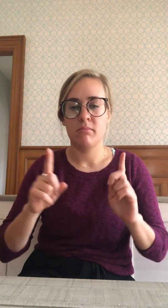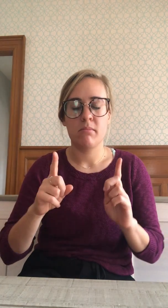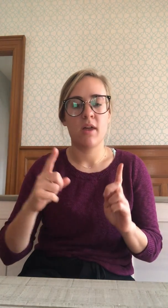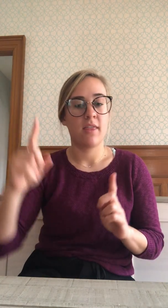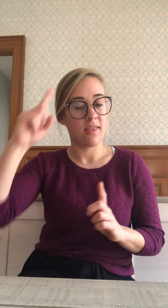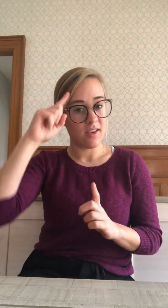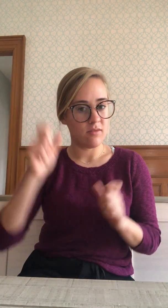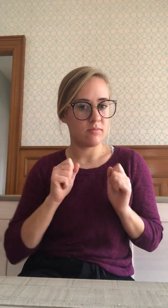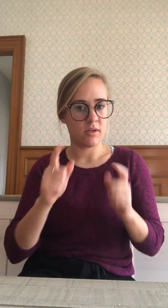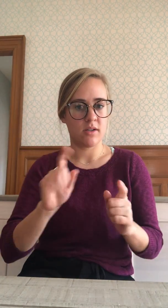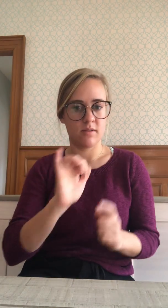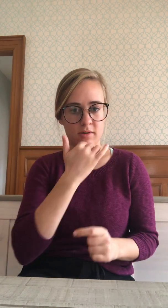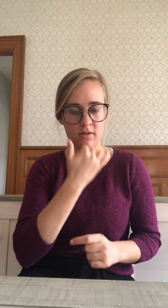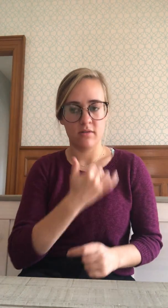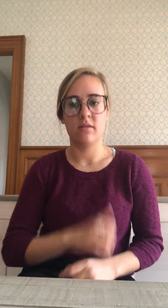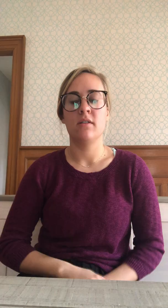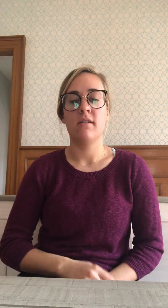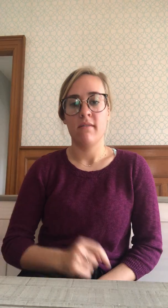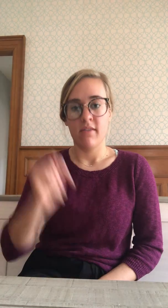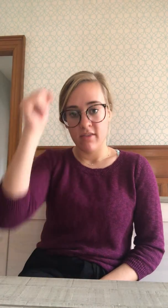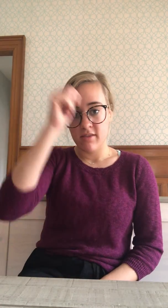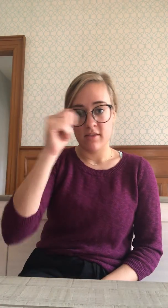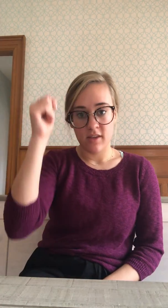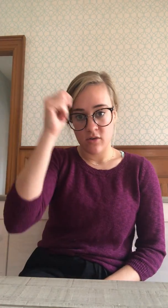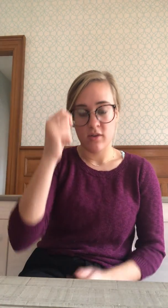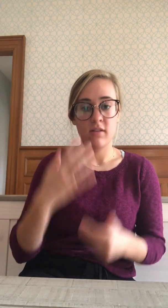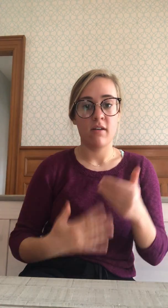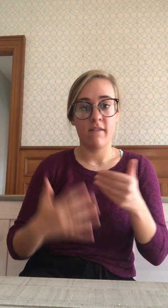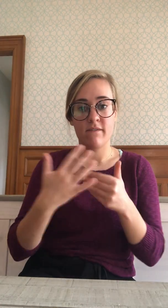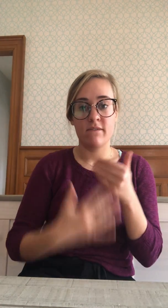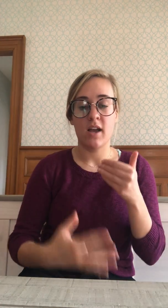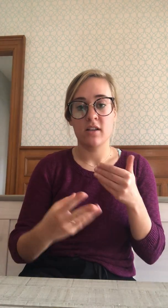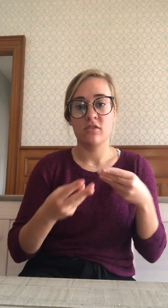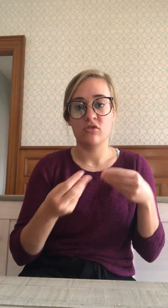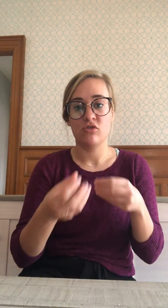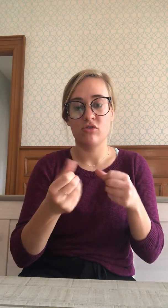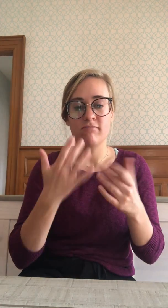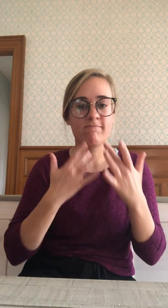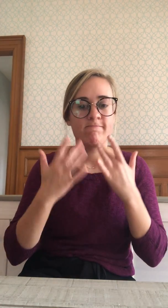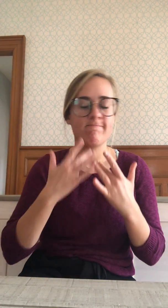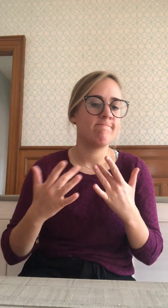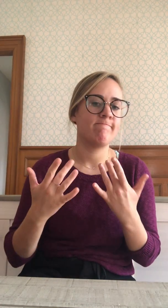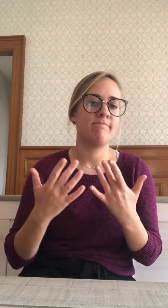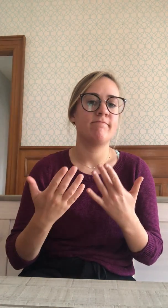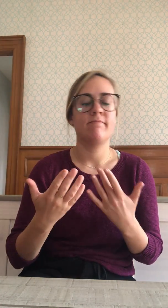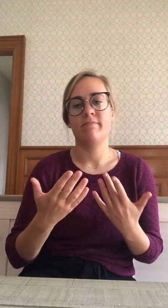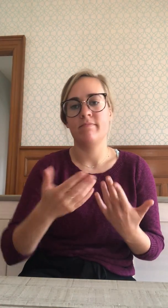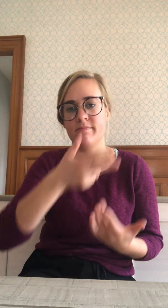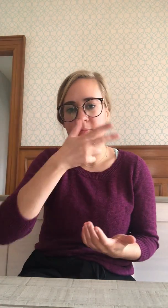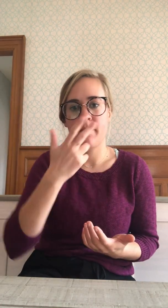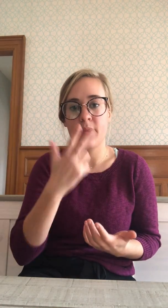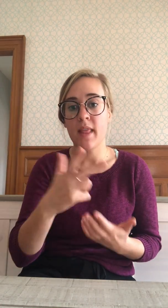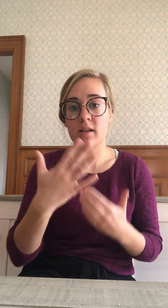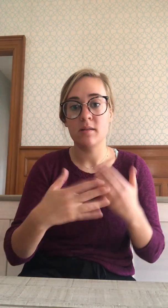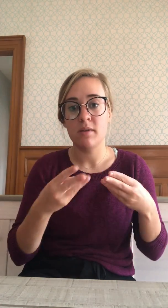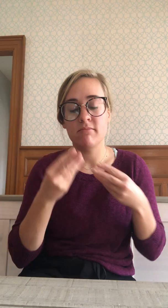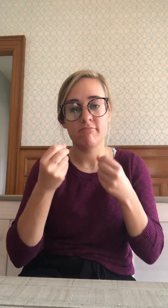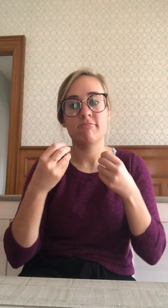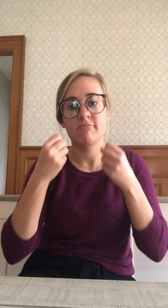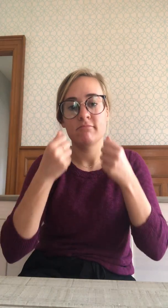mutation. The theory is that a vascular deficiency leads to poor blood supply or formation of the fetal face, and this occurs very early